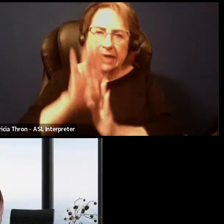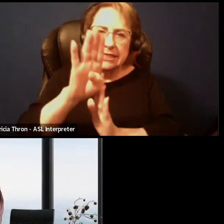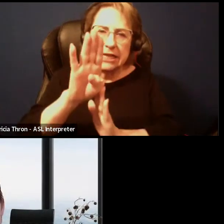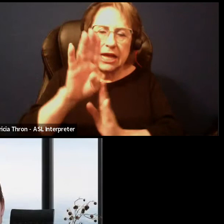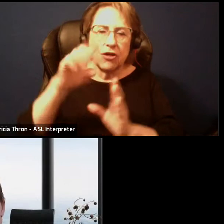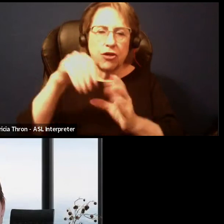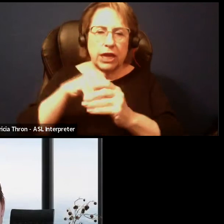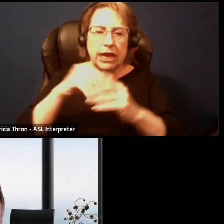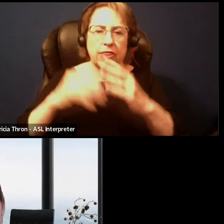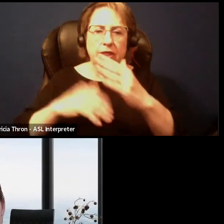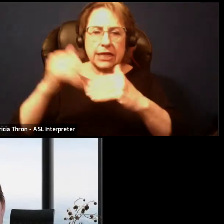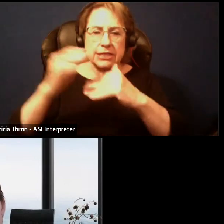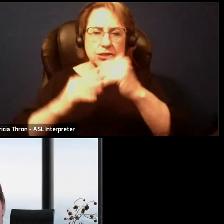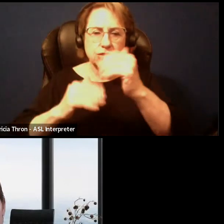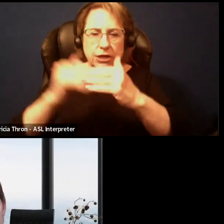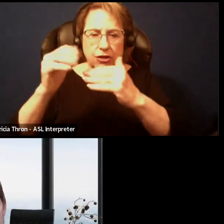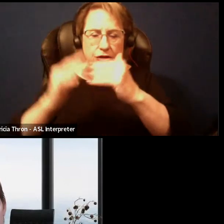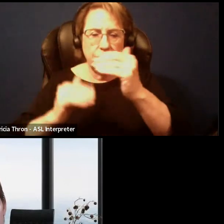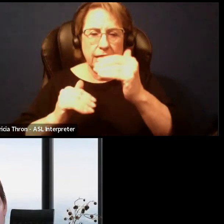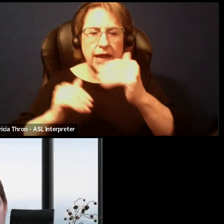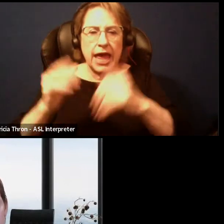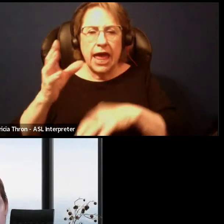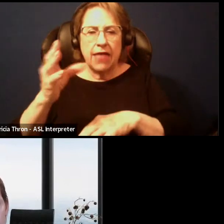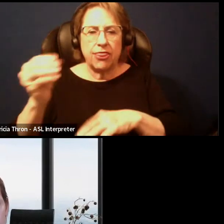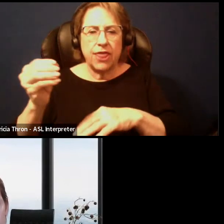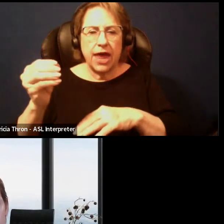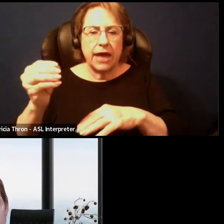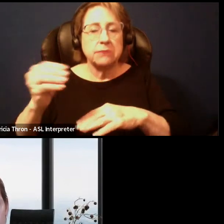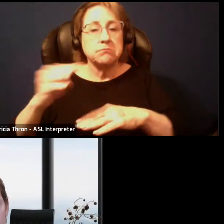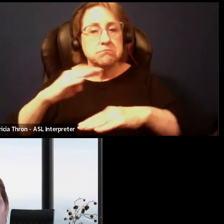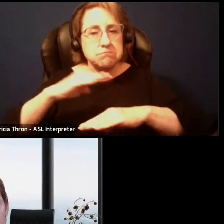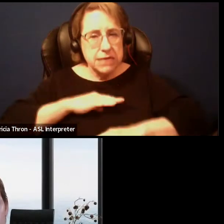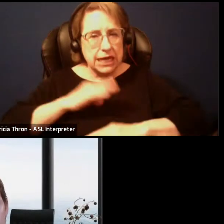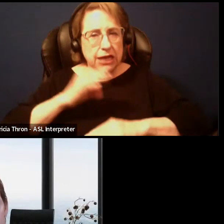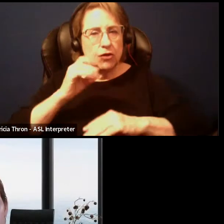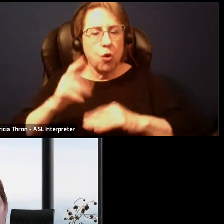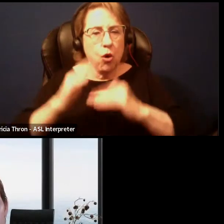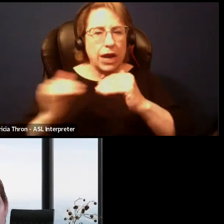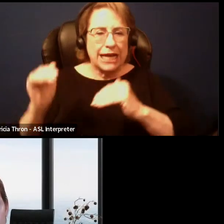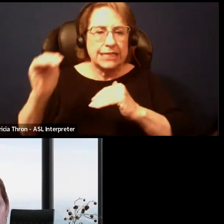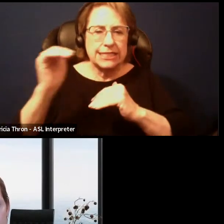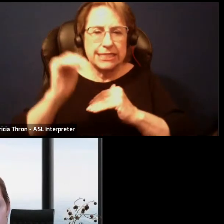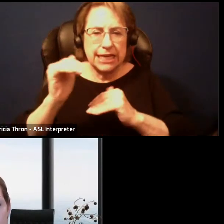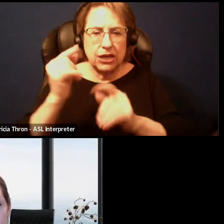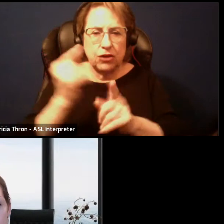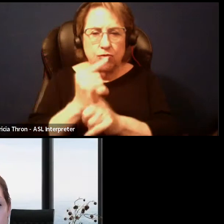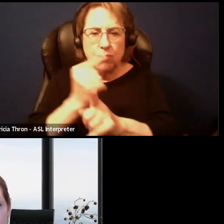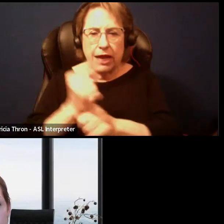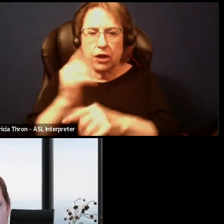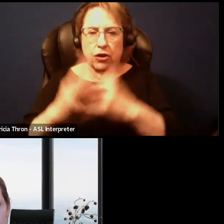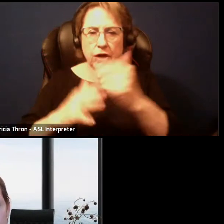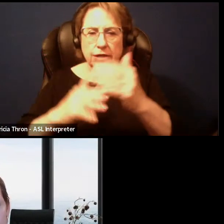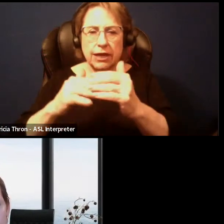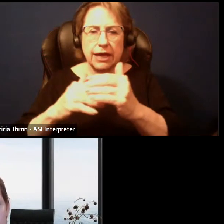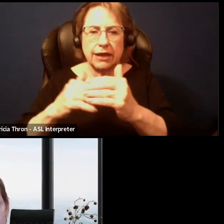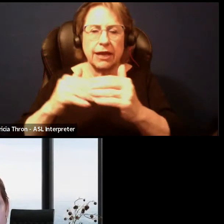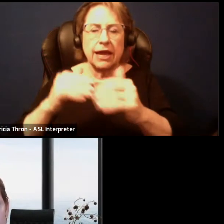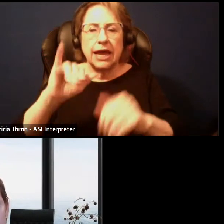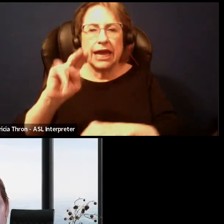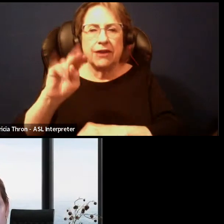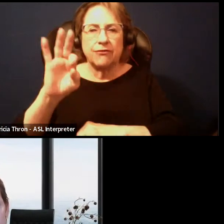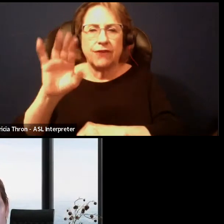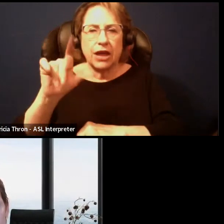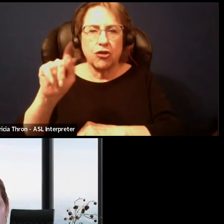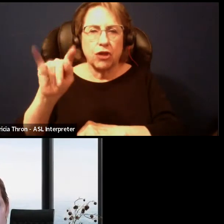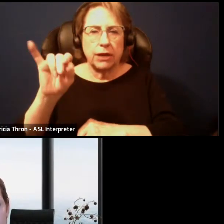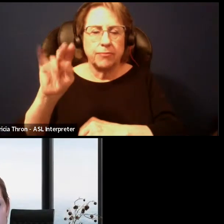market that meet or exceed regular inflation. And so by being able to get this money